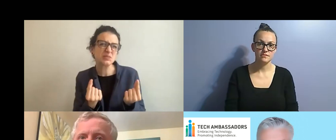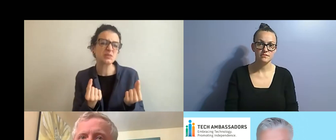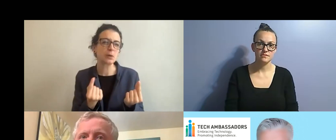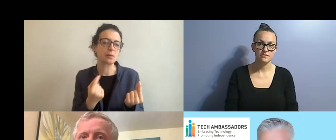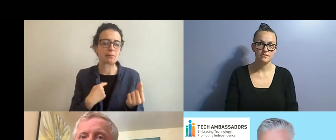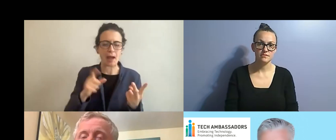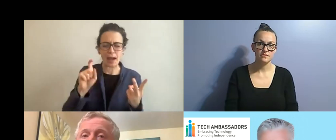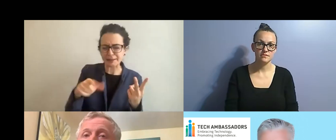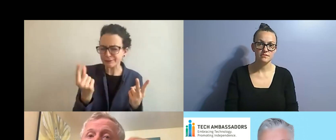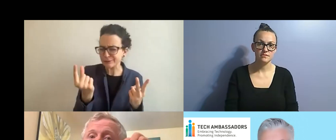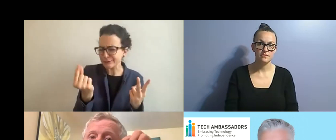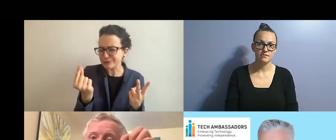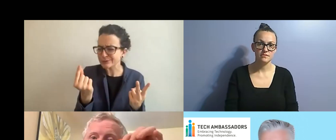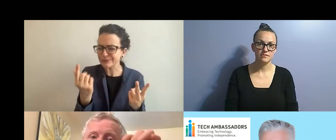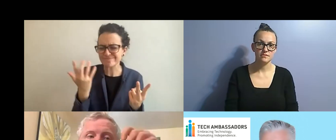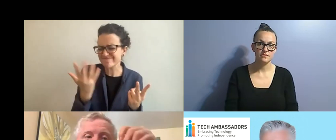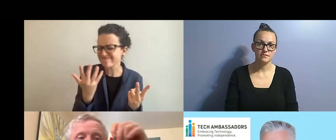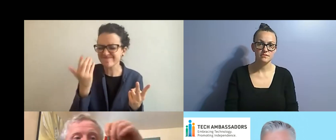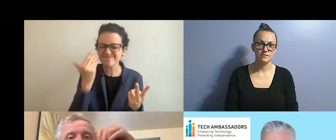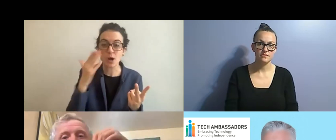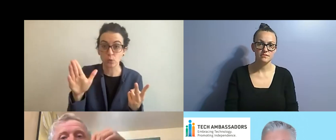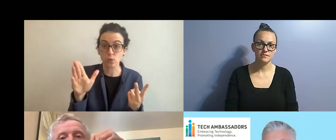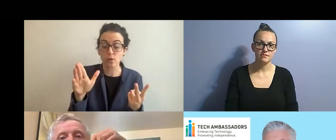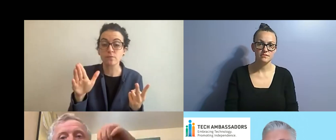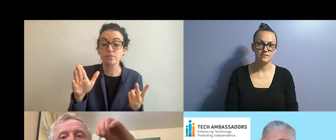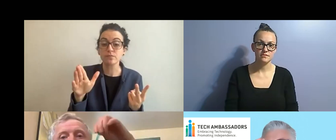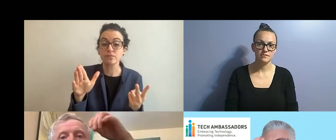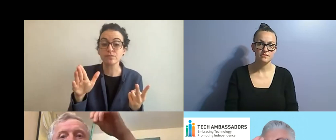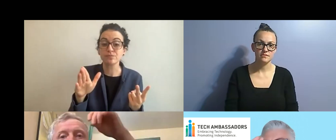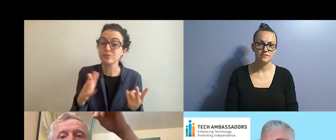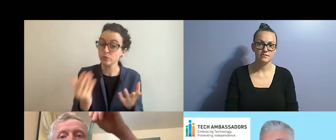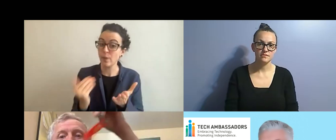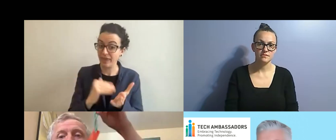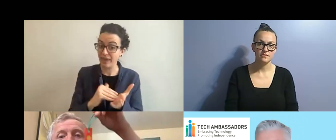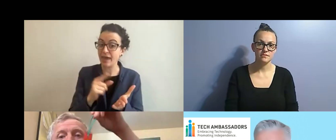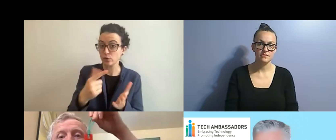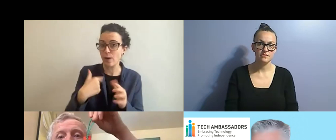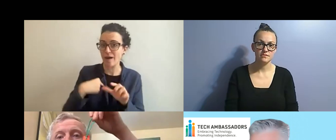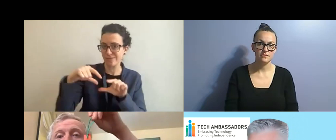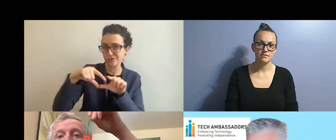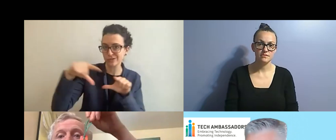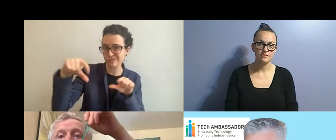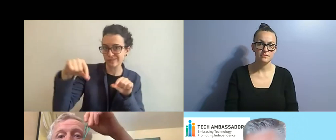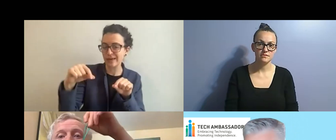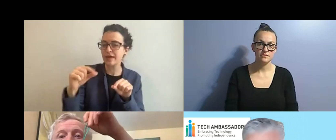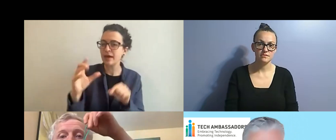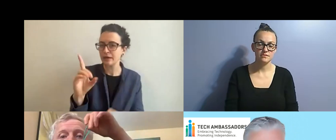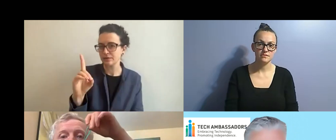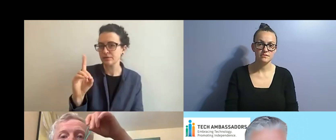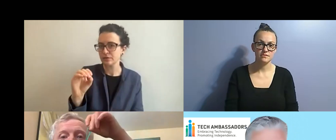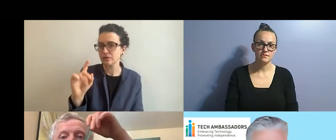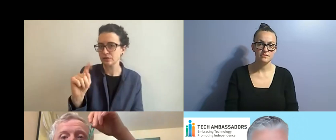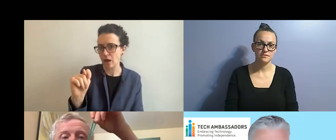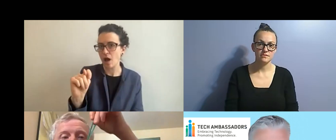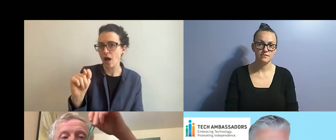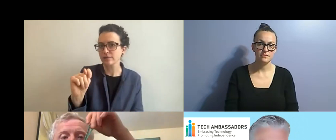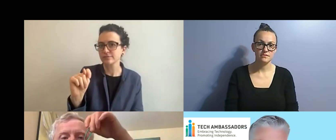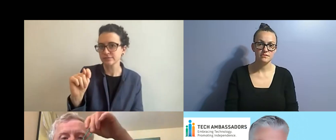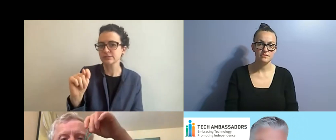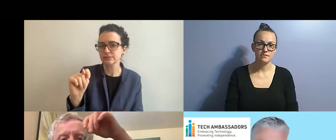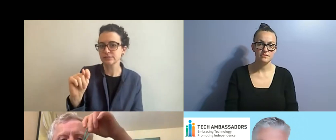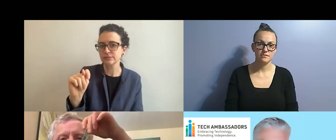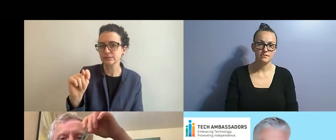to do. So first of all, you got these little things. These were just little made up things with rubber bands.